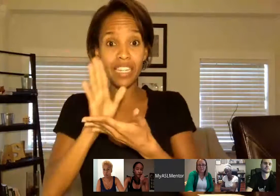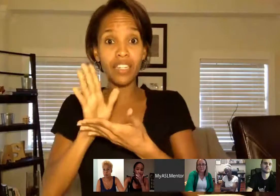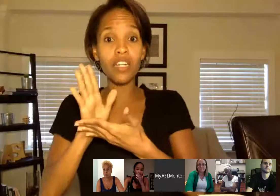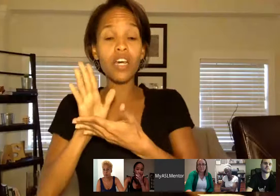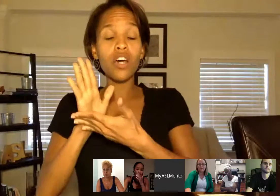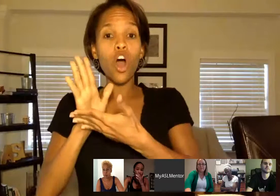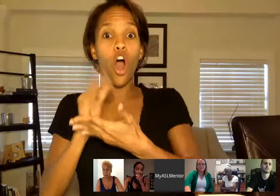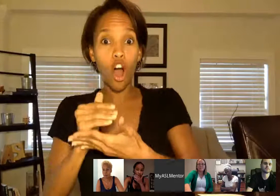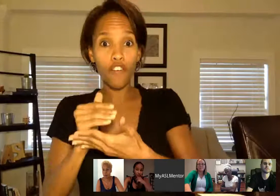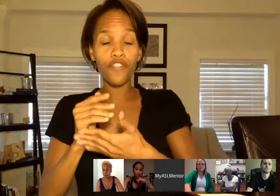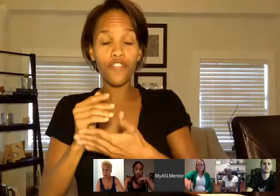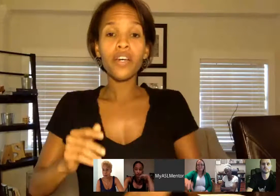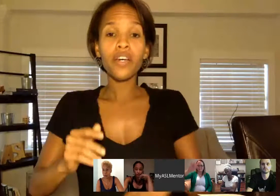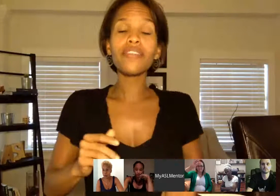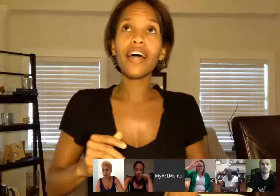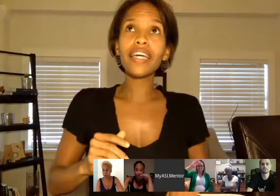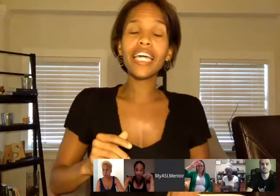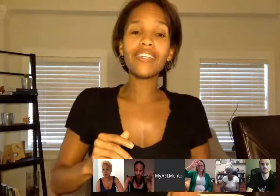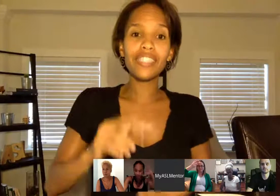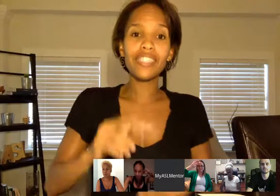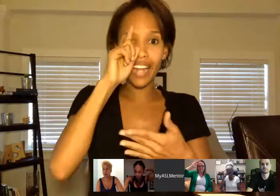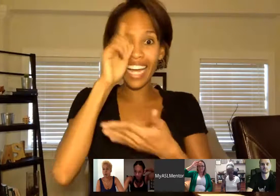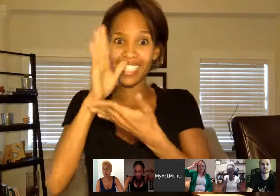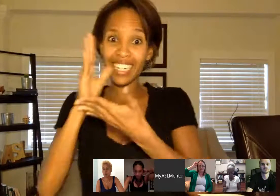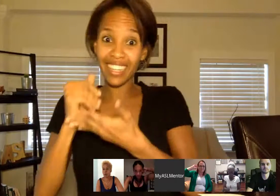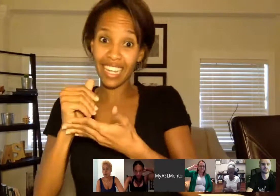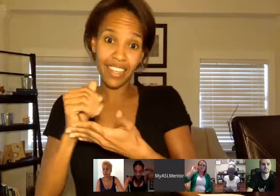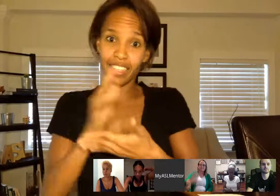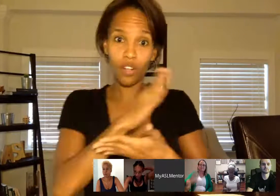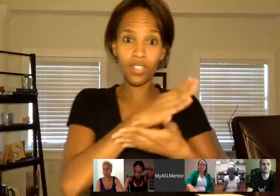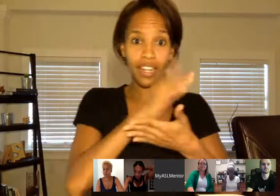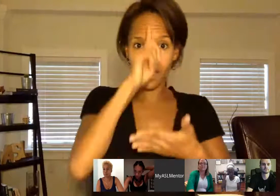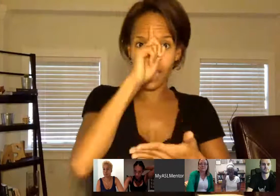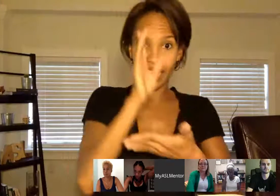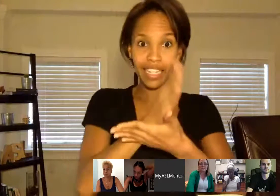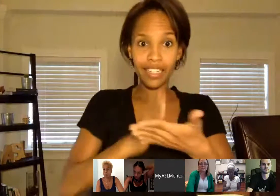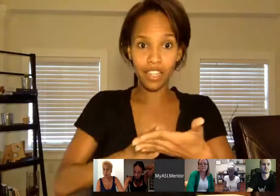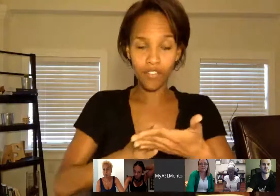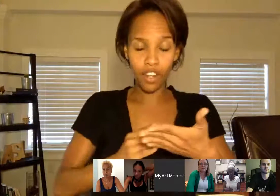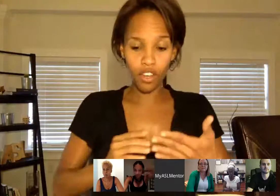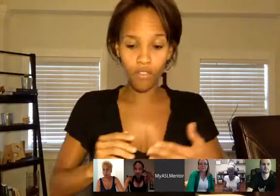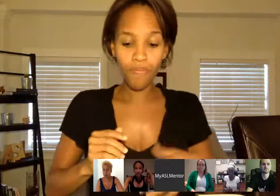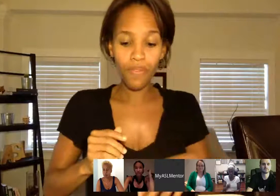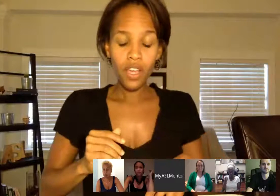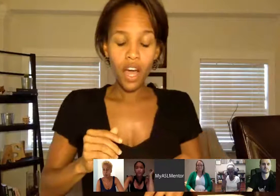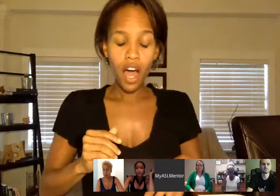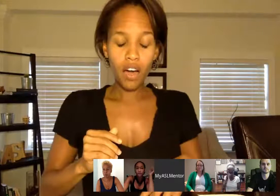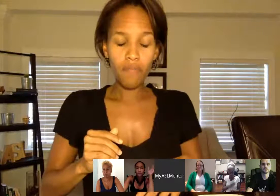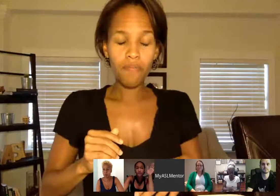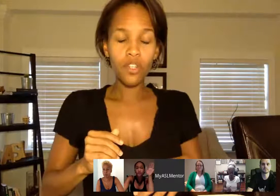does mean off. Like and I sign it like this. I don't sign it like he does in the video.